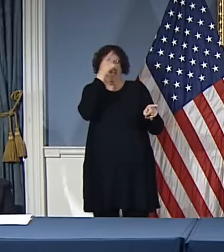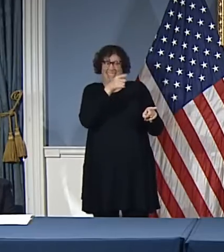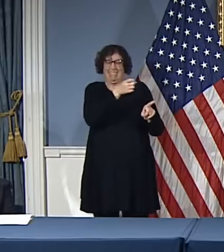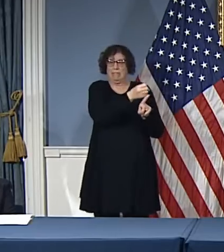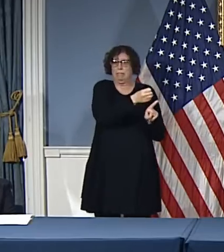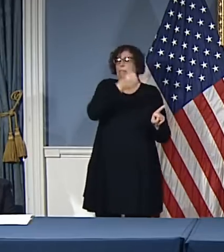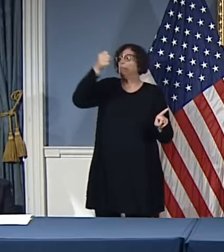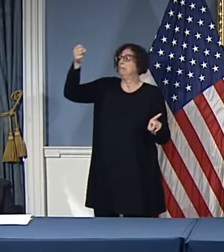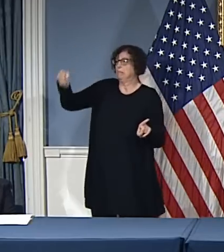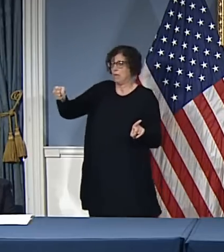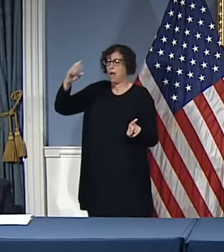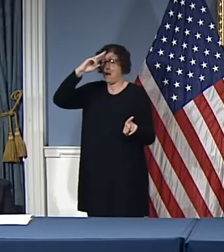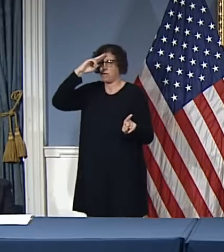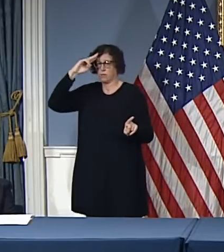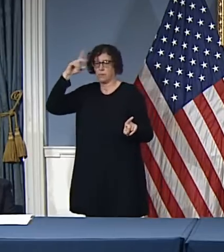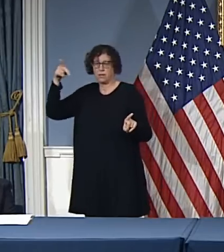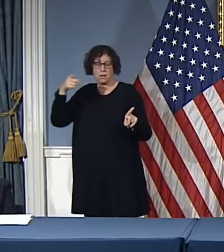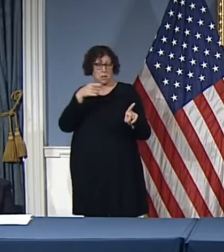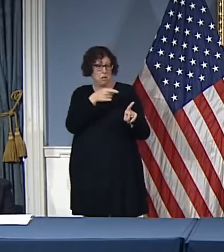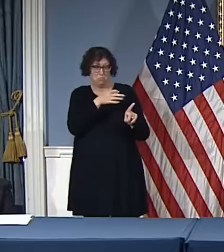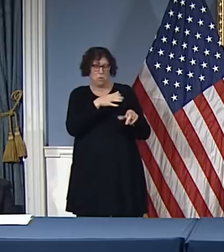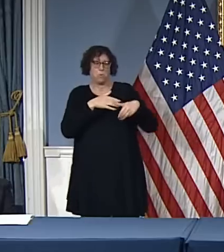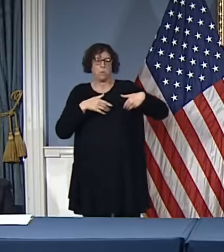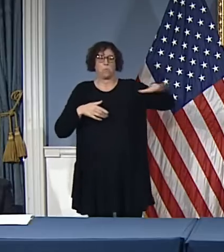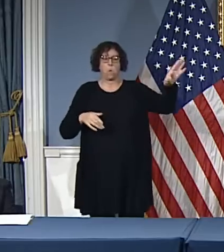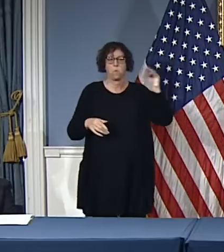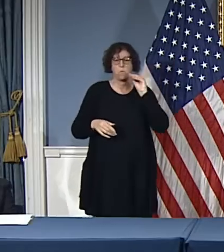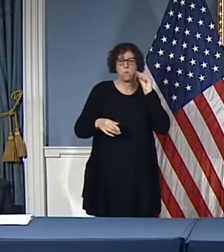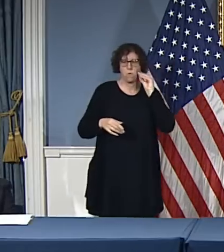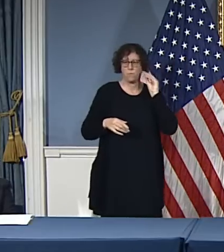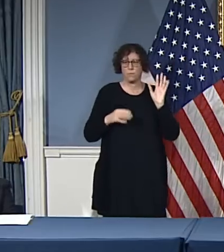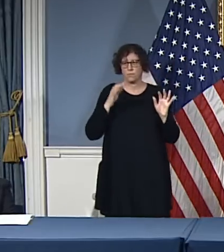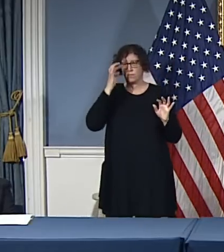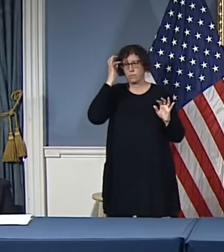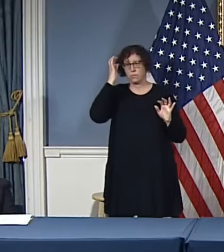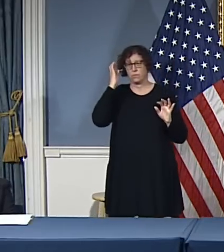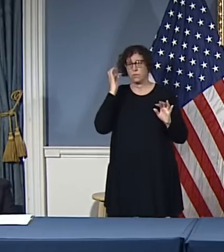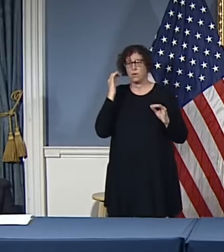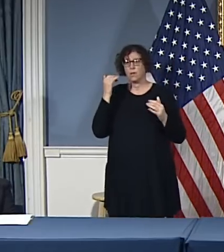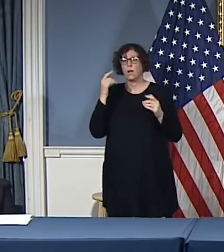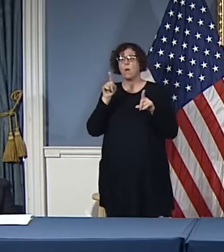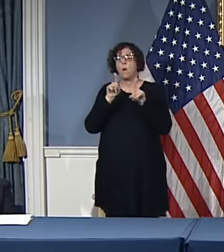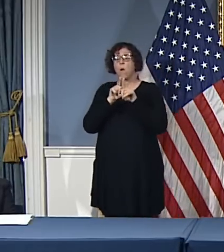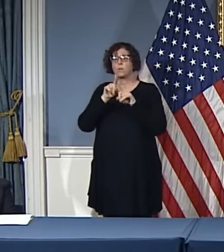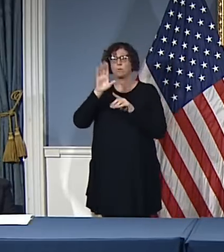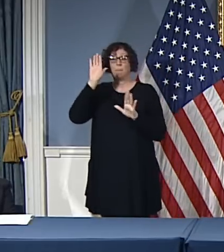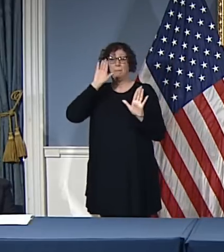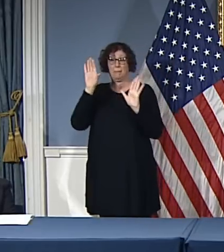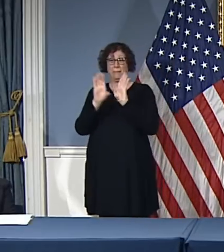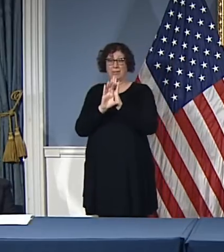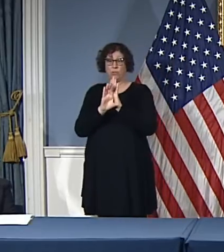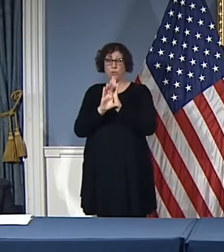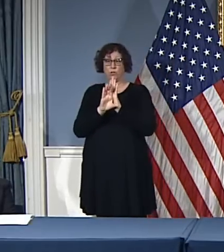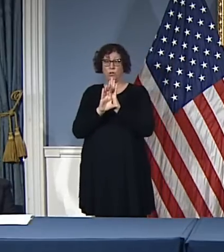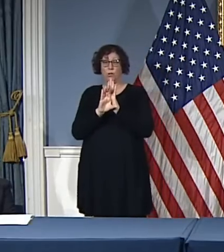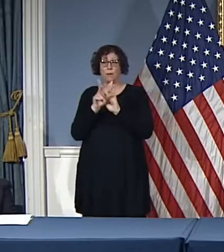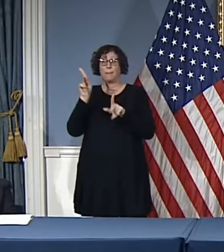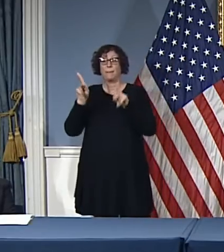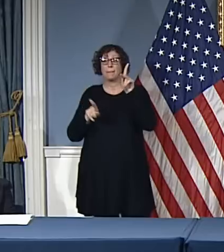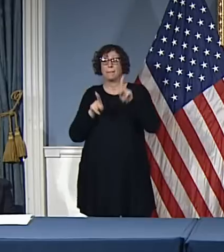room time. I'll add that in that picture your colleague took, you'll notice that the people online are all wearing